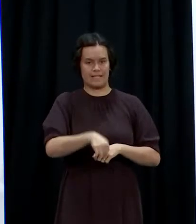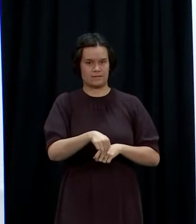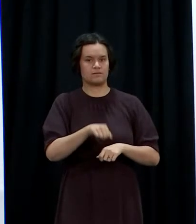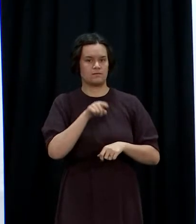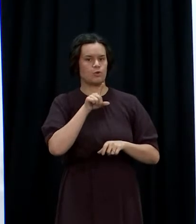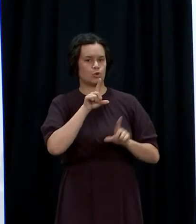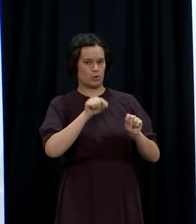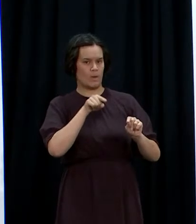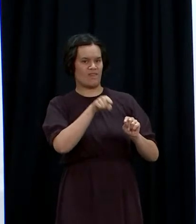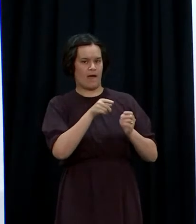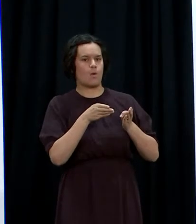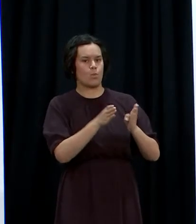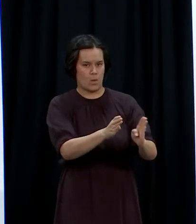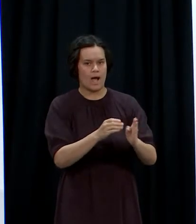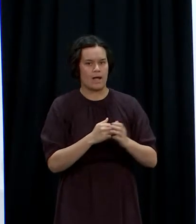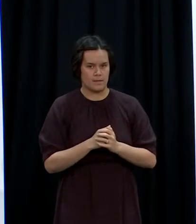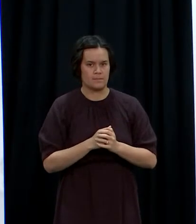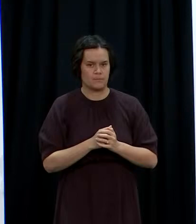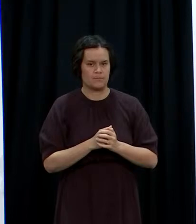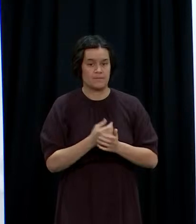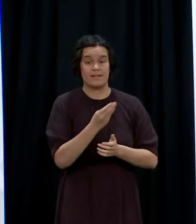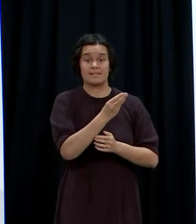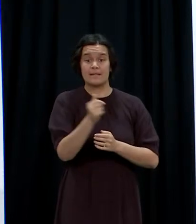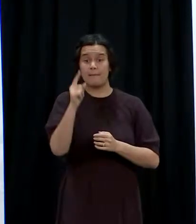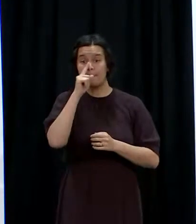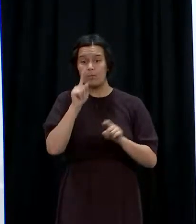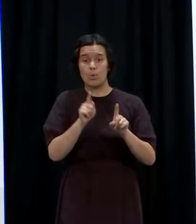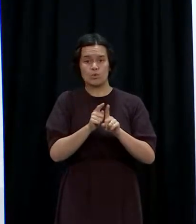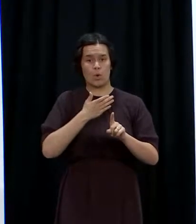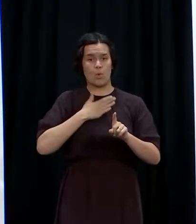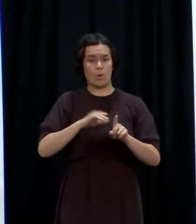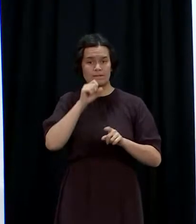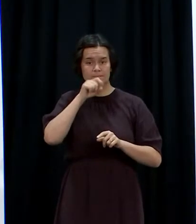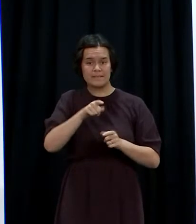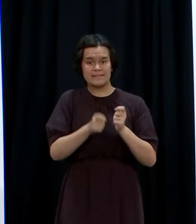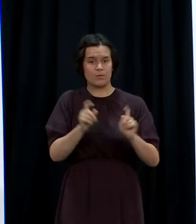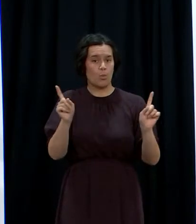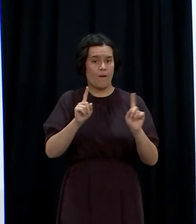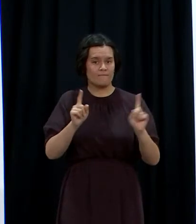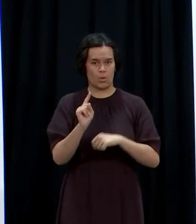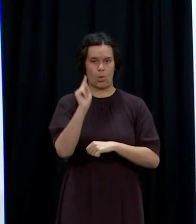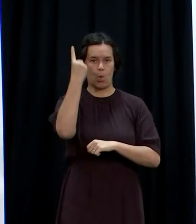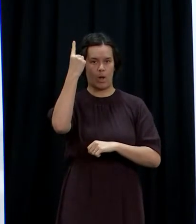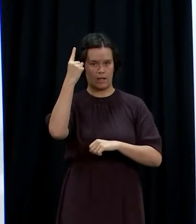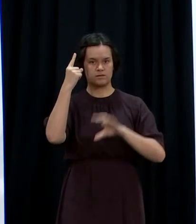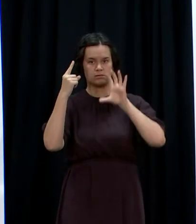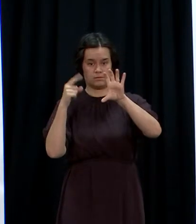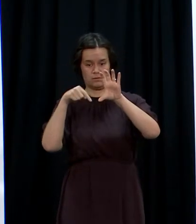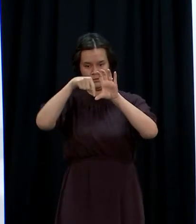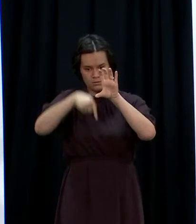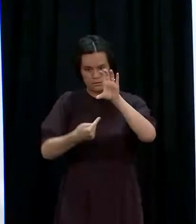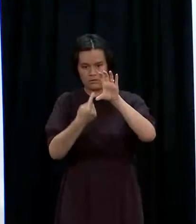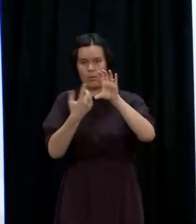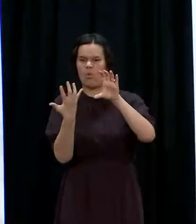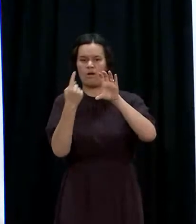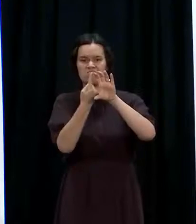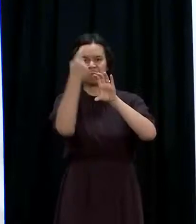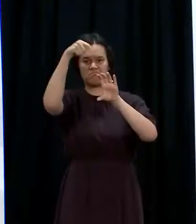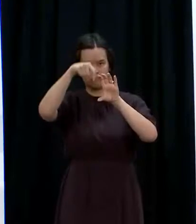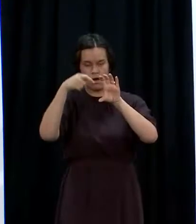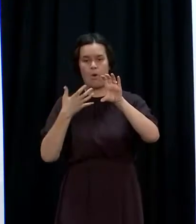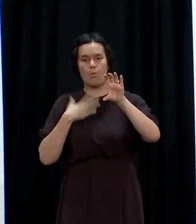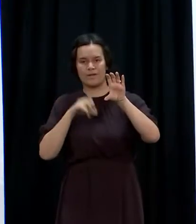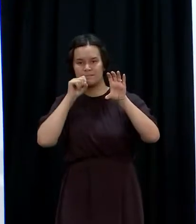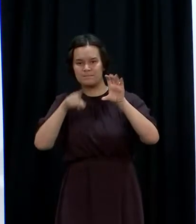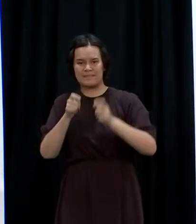will be required to be tested because they're crossing the Auckland boundary. On contact tracing, just over 38,000 people in our